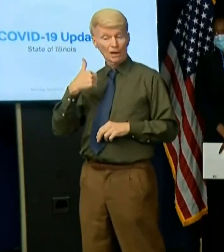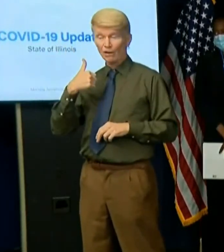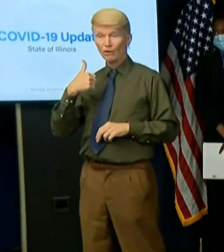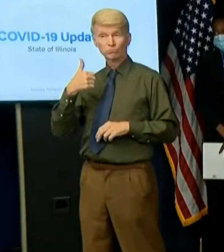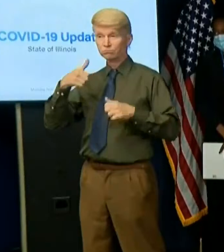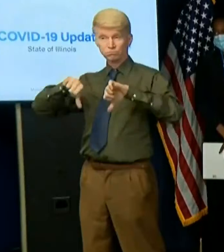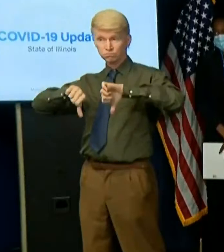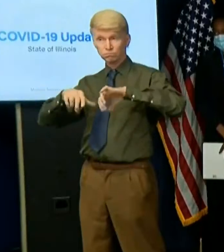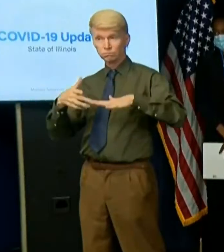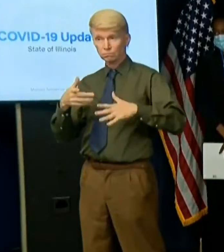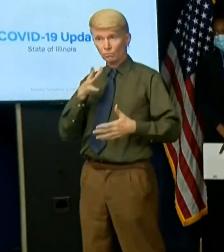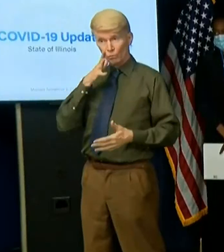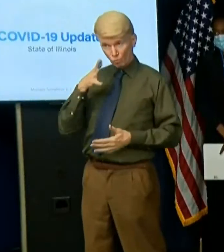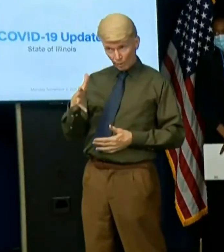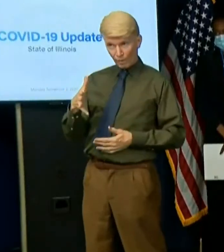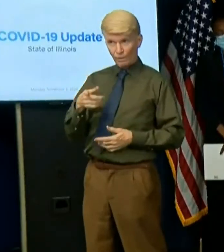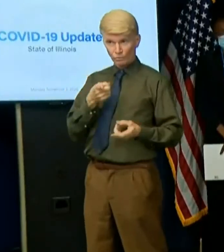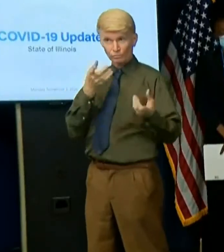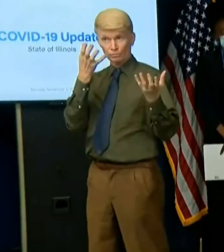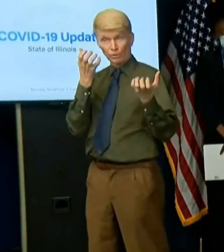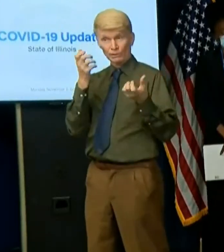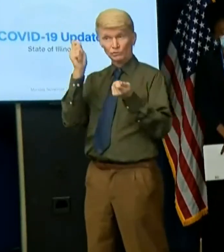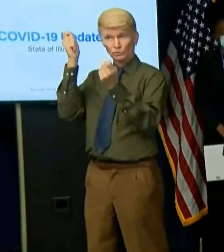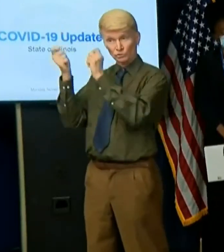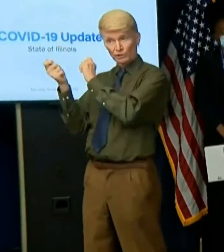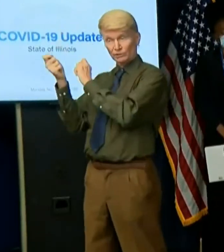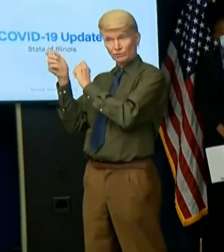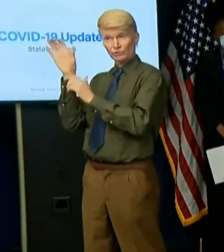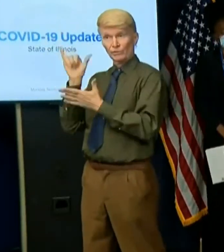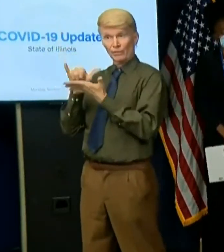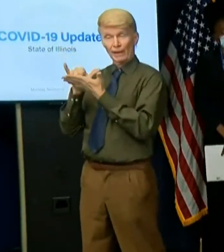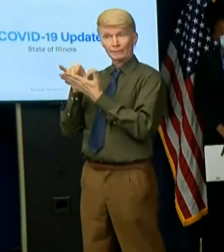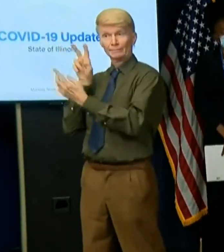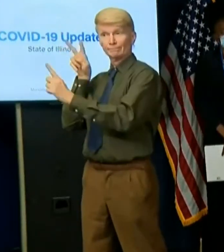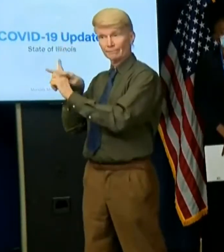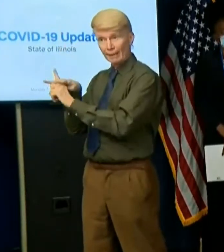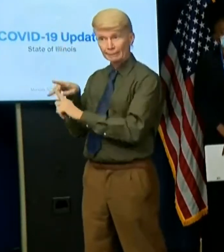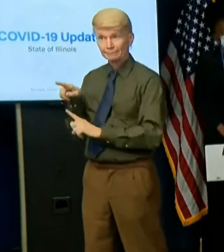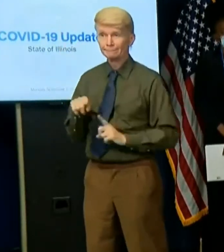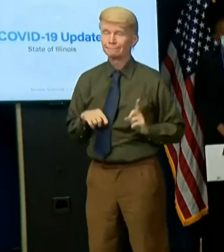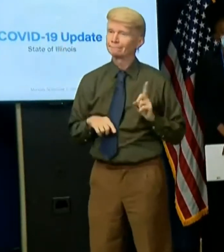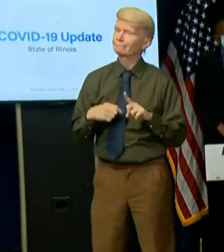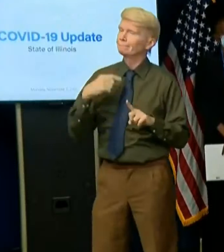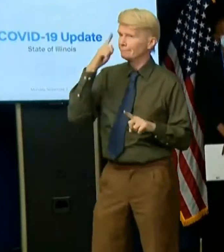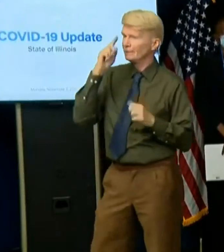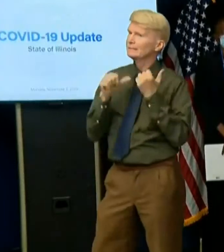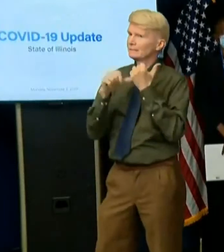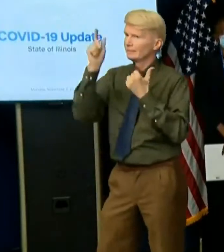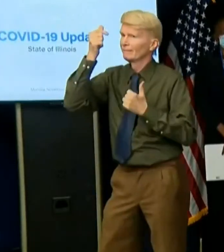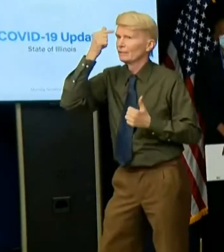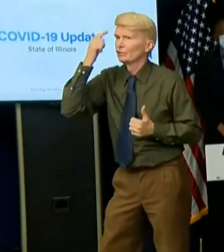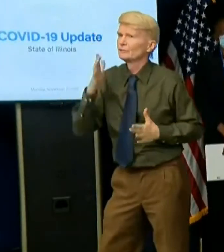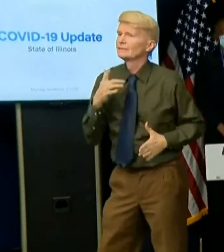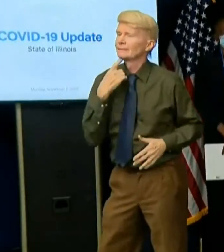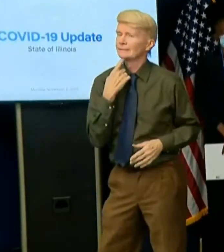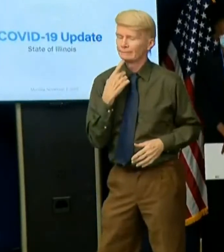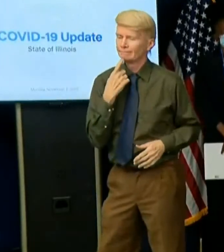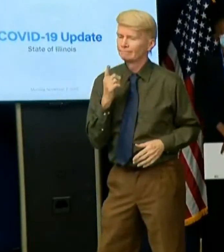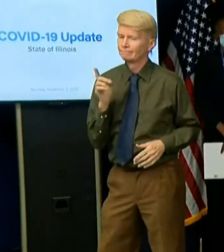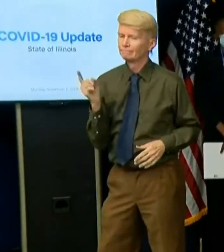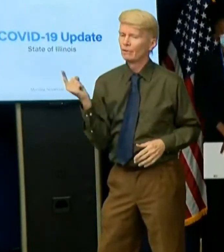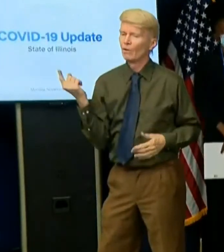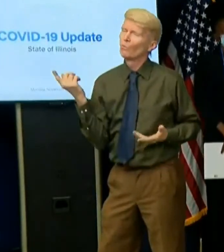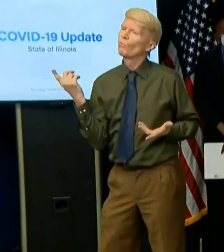closely does her statement reflect the administration's intent here? Well, I think she was just letting everybody know something that I think everybody